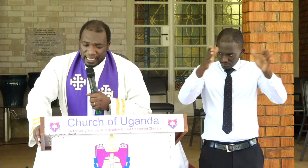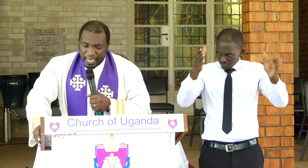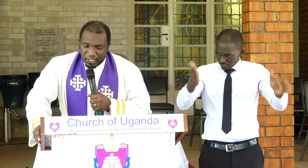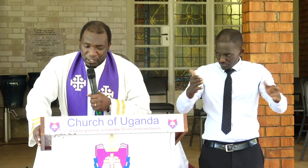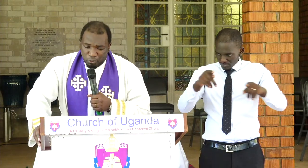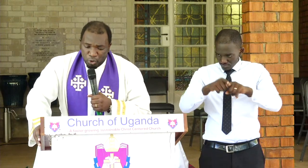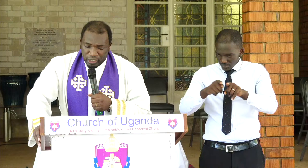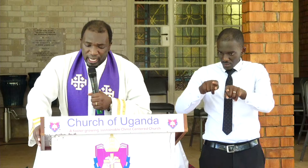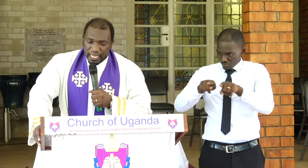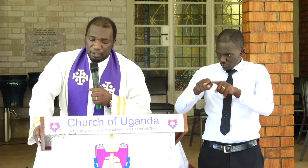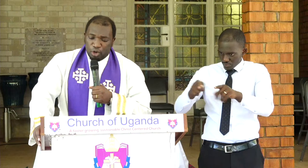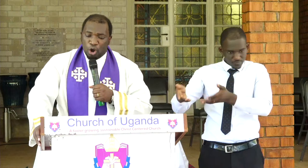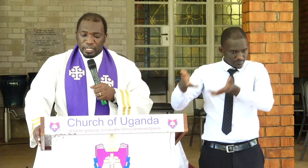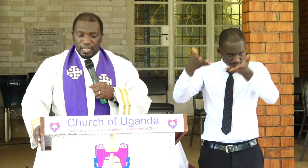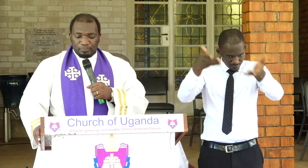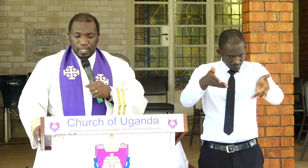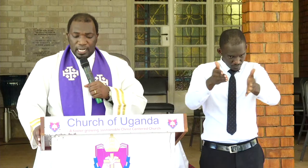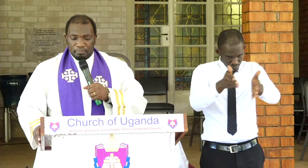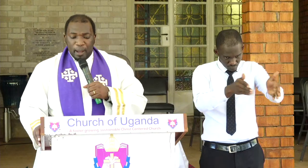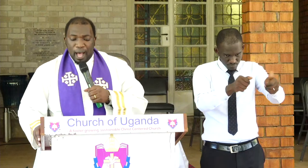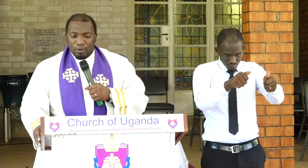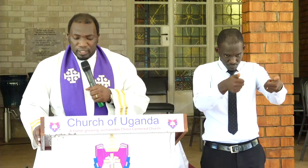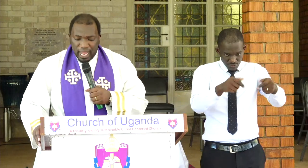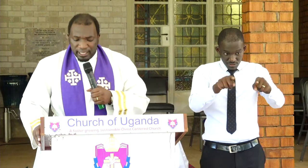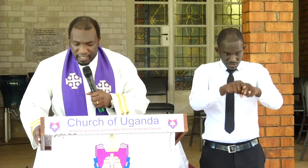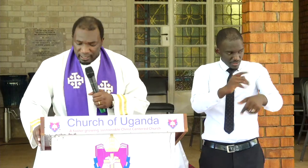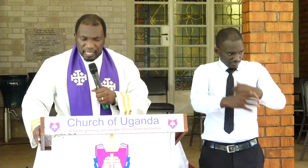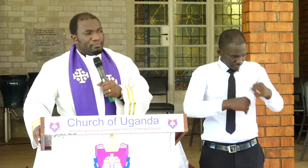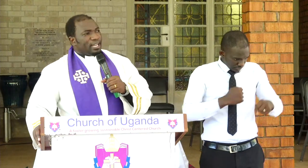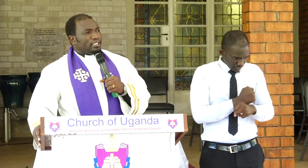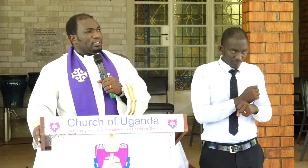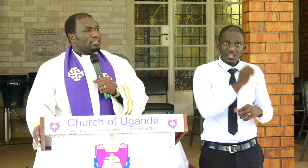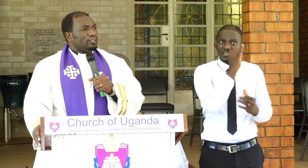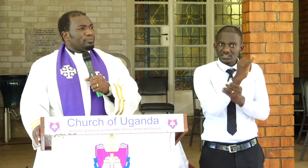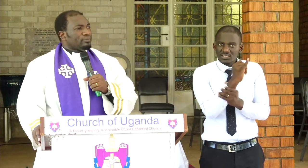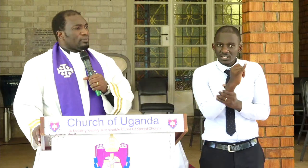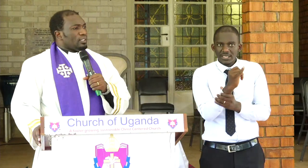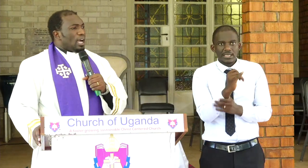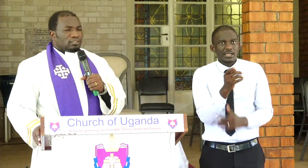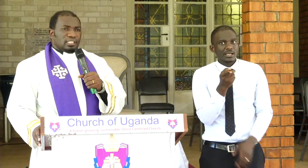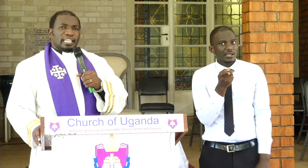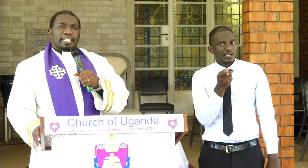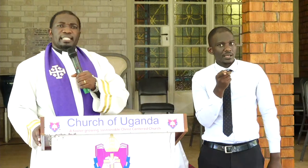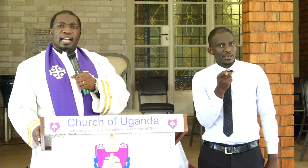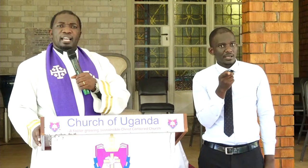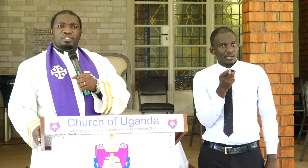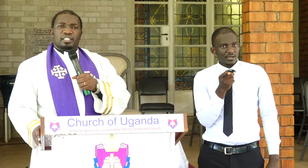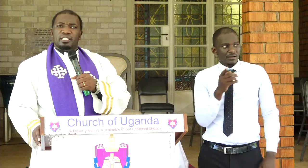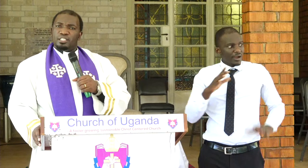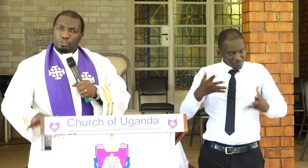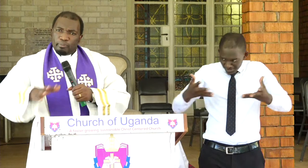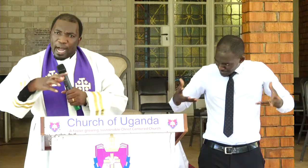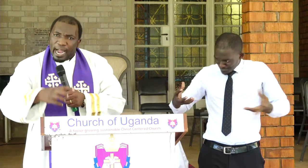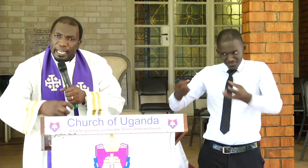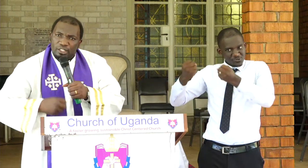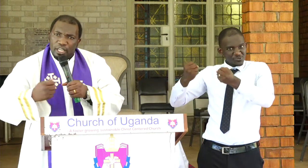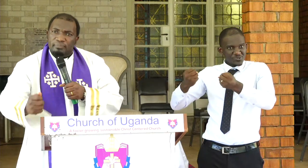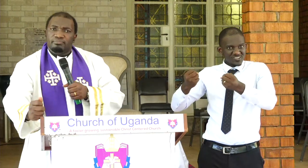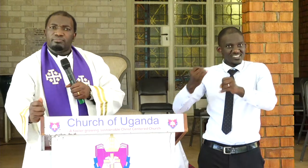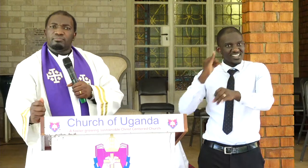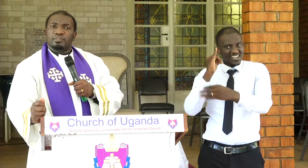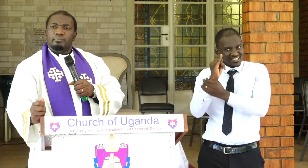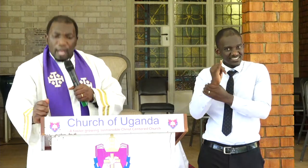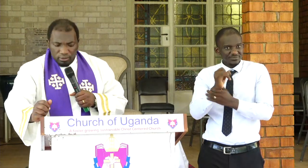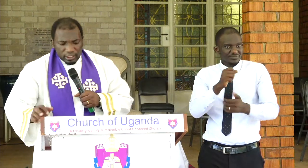and laid the wood in order and bound Isaac. I imagine How did he get Isaac to bind